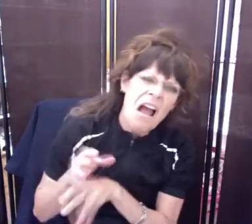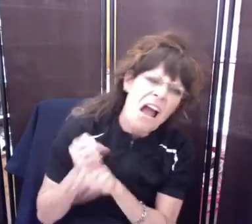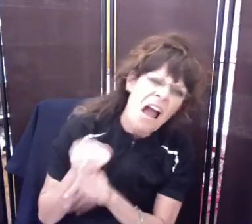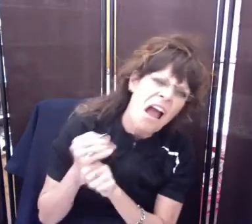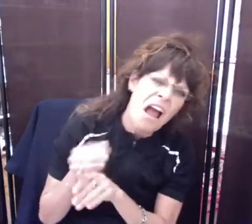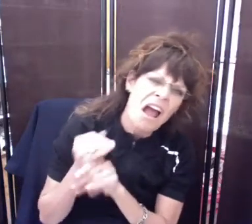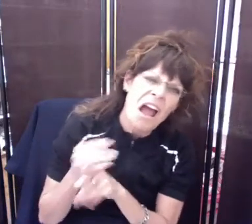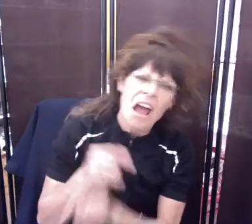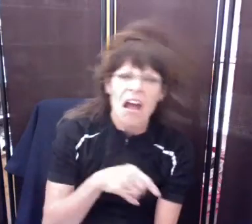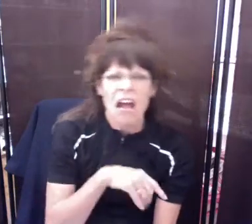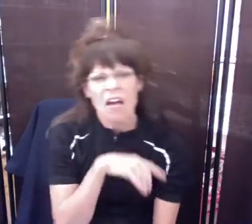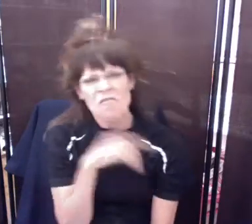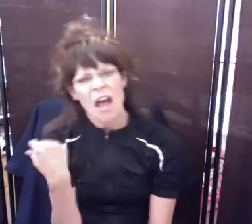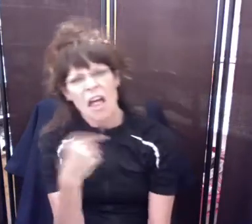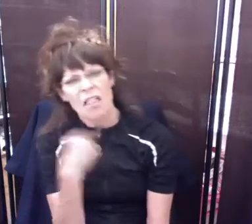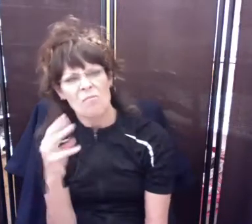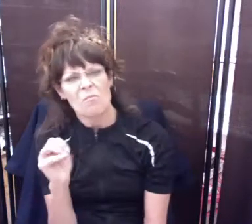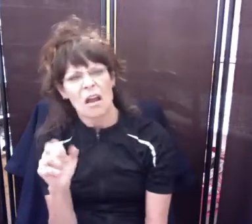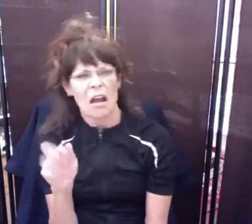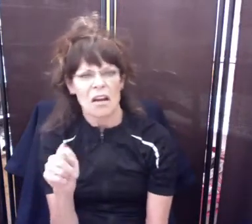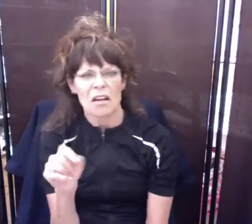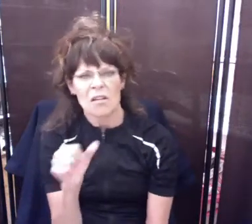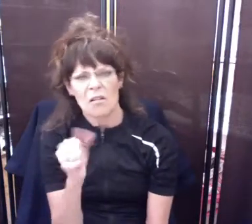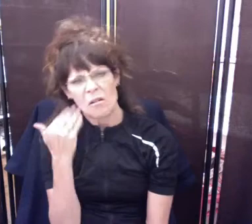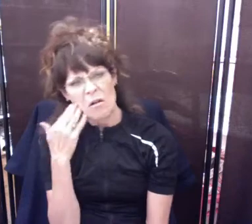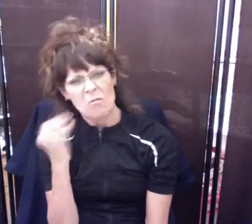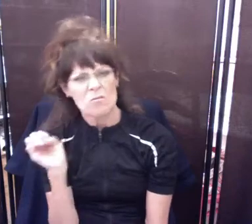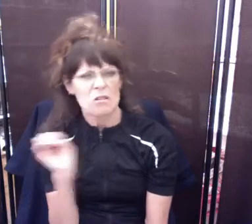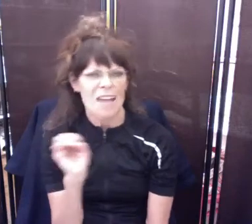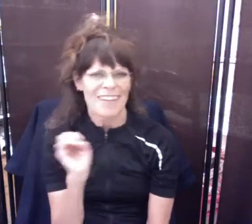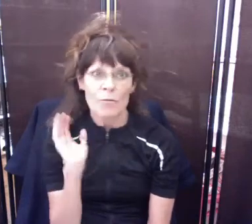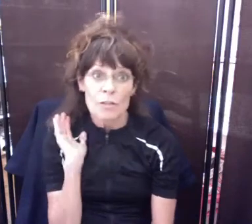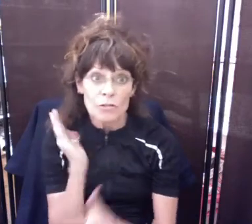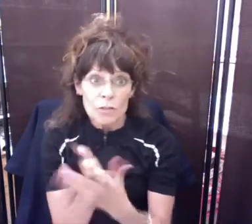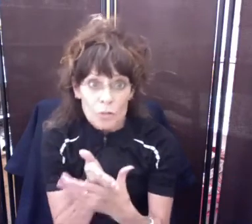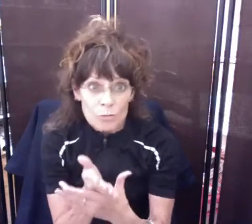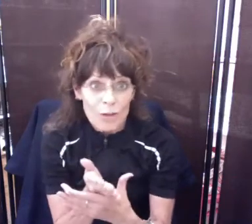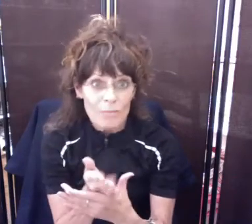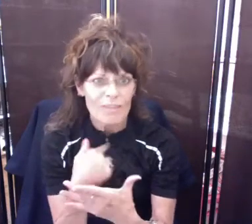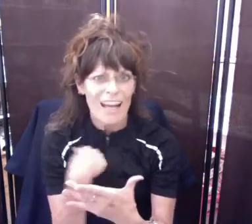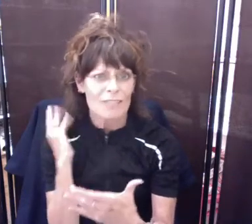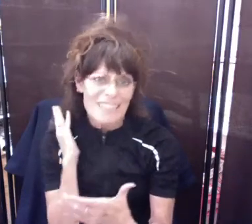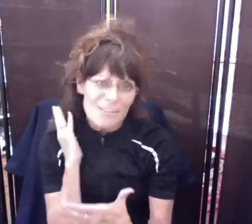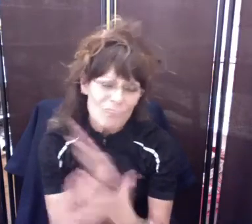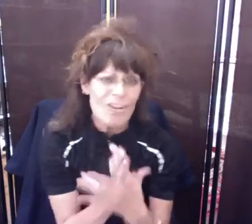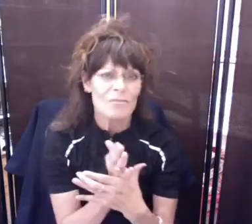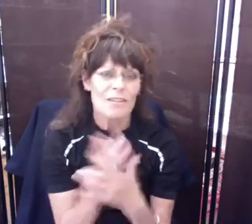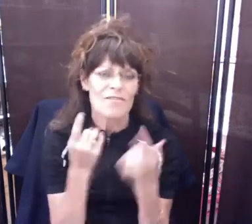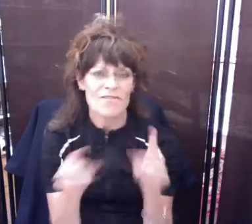know anything, and I was the most disruptive person. Finally, they brought a